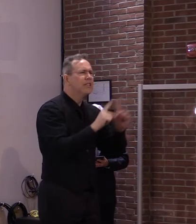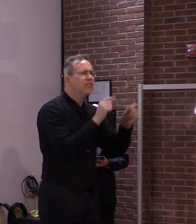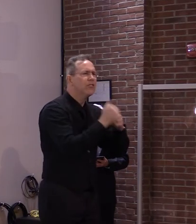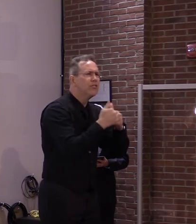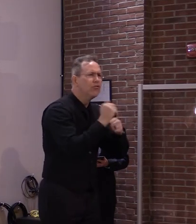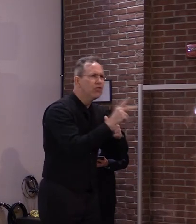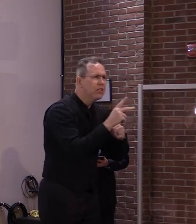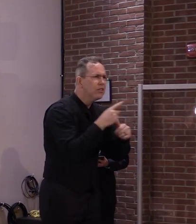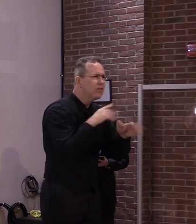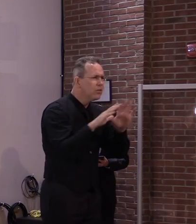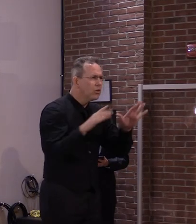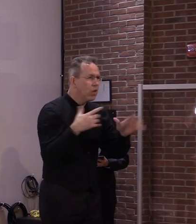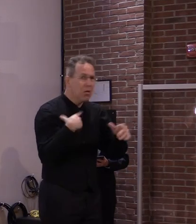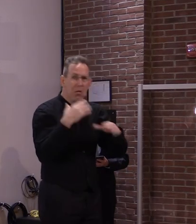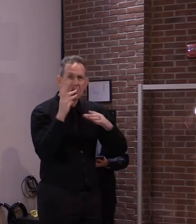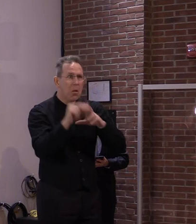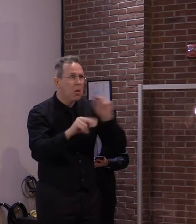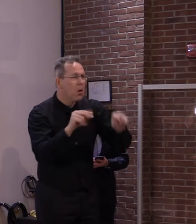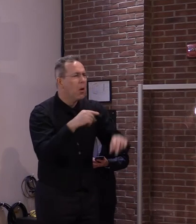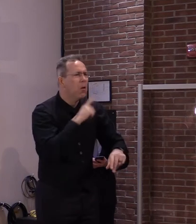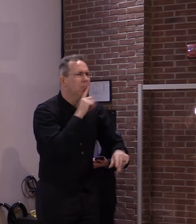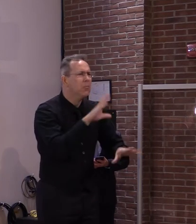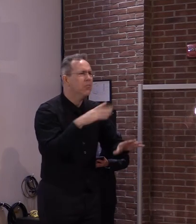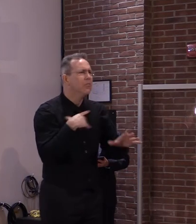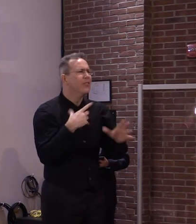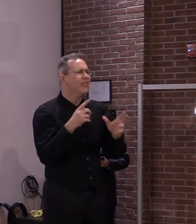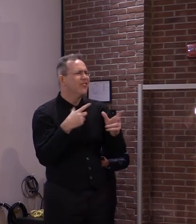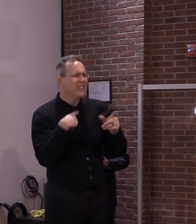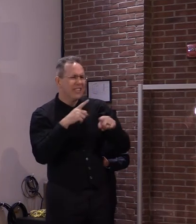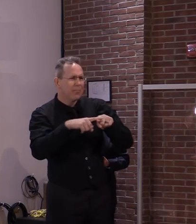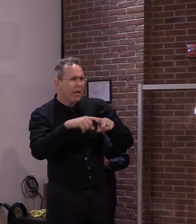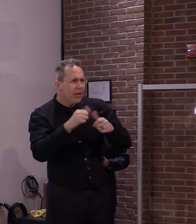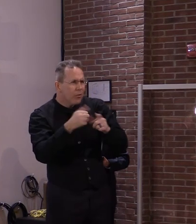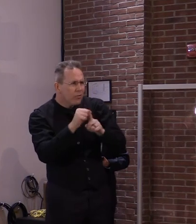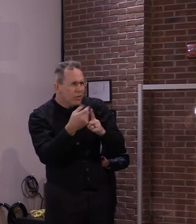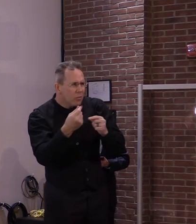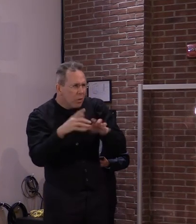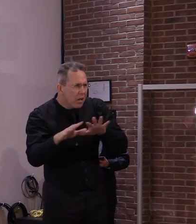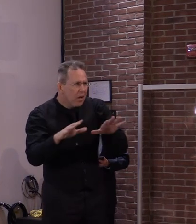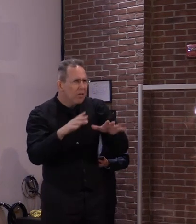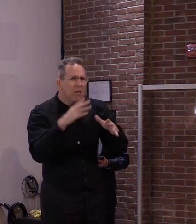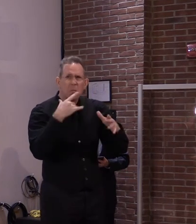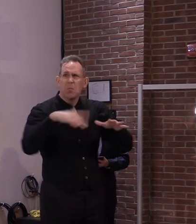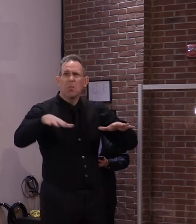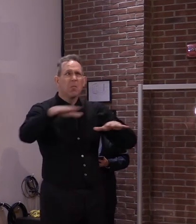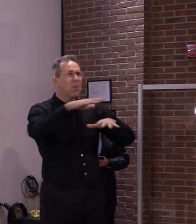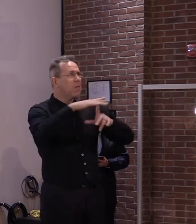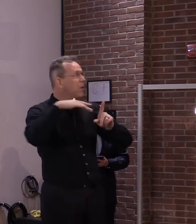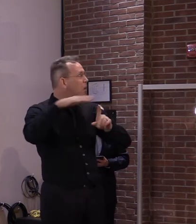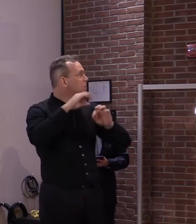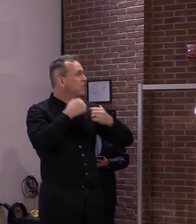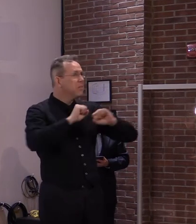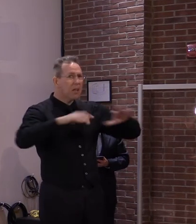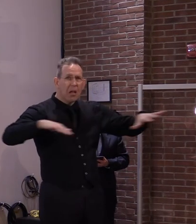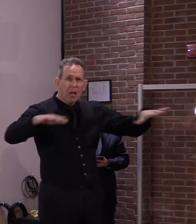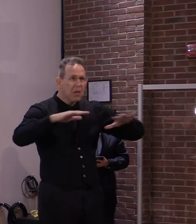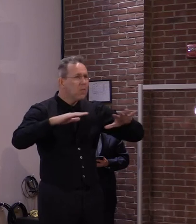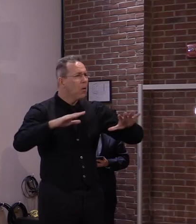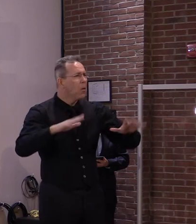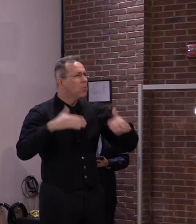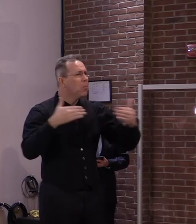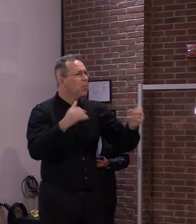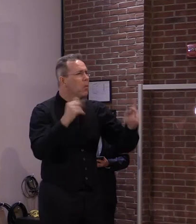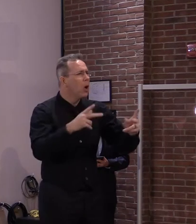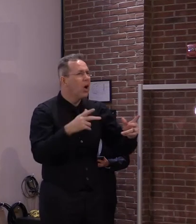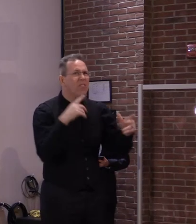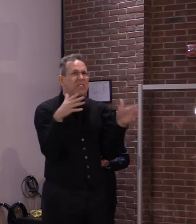different sports in some sports we're more comfortable than others so it's it's not necessarily a question of you know authorizing one thing